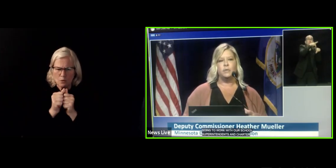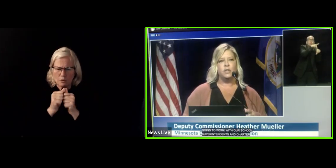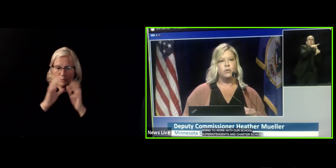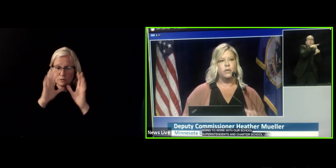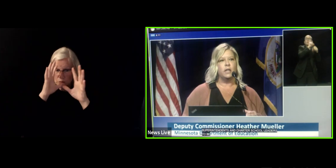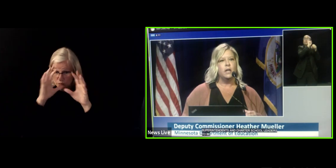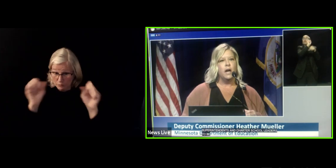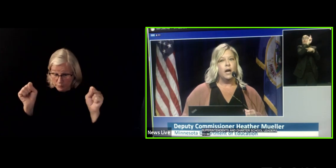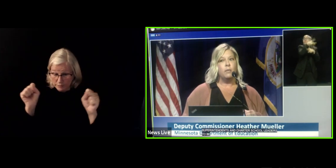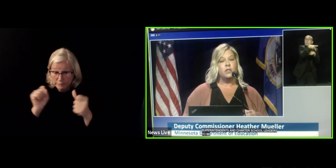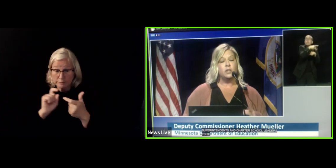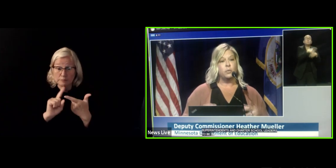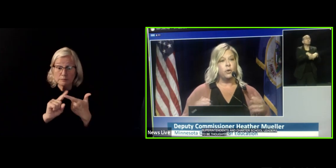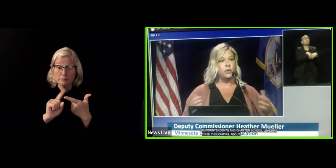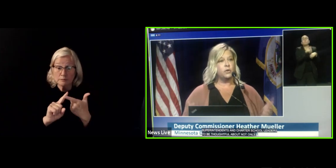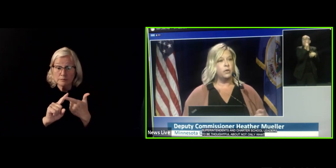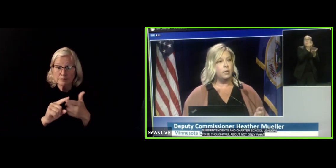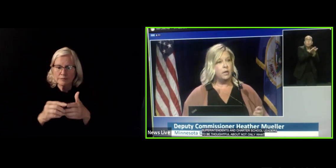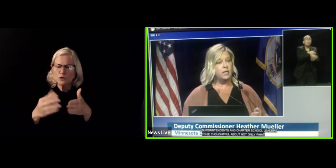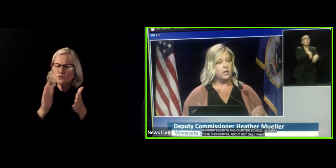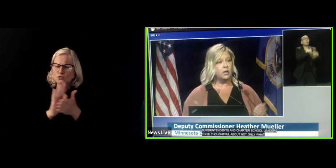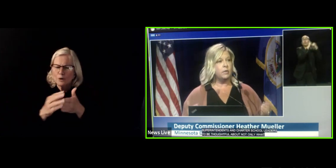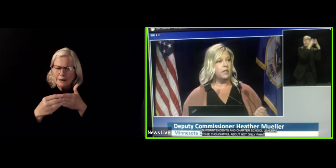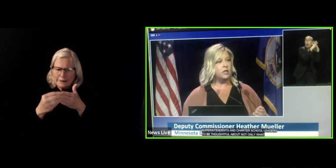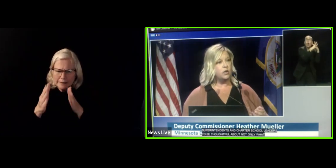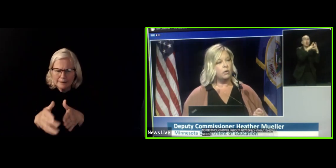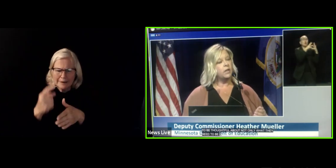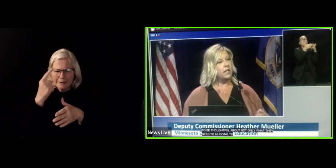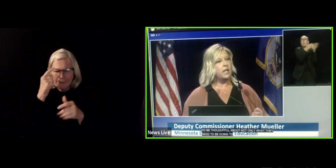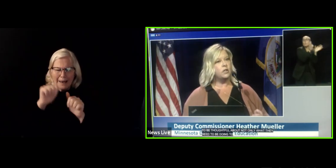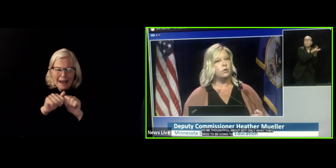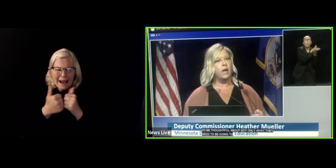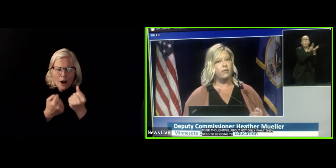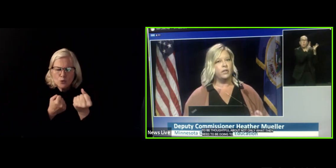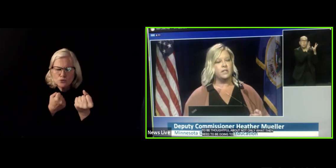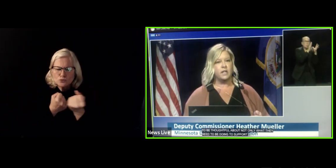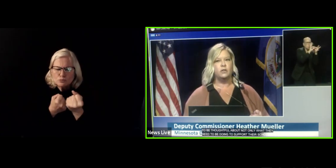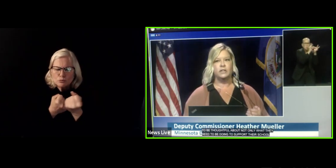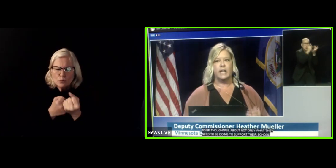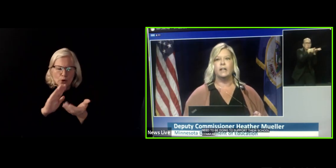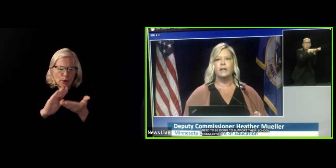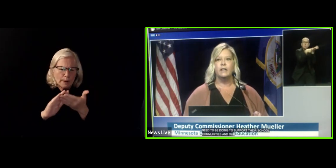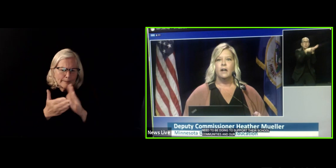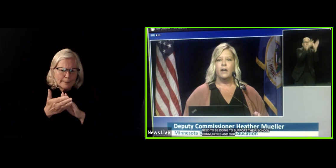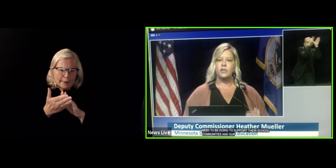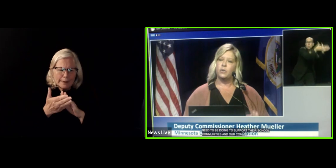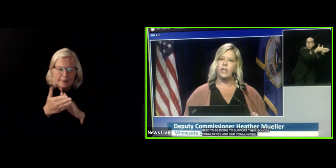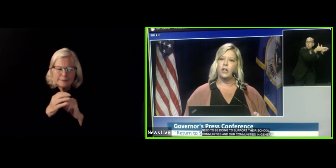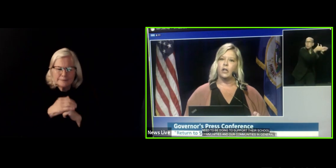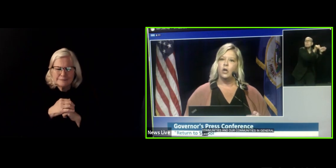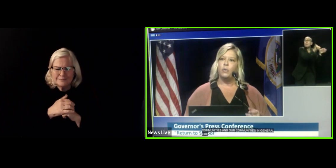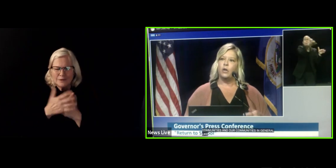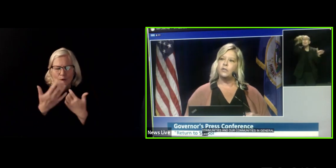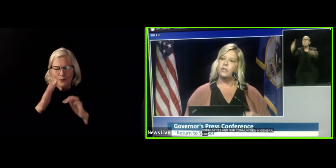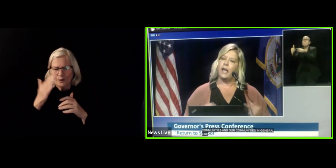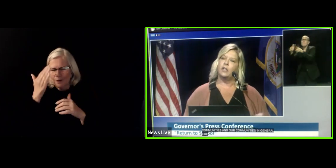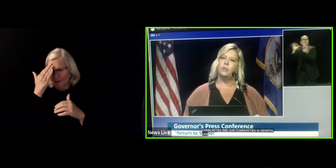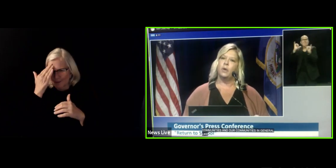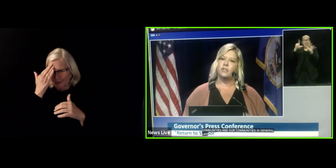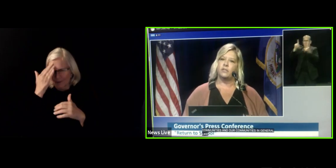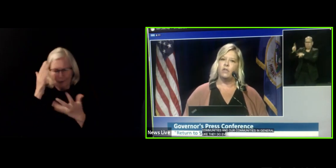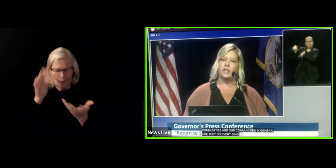to be doing to support their school communities and their communities in general, like they do every single day of a school year, but also the